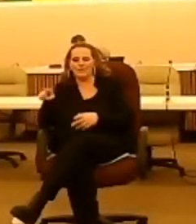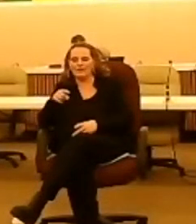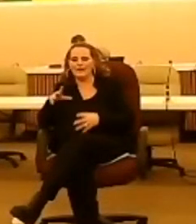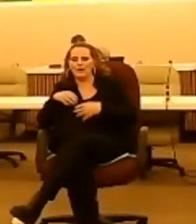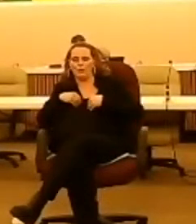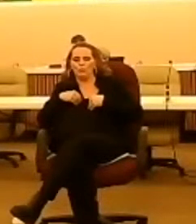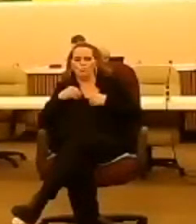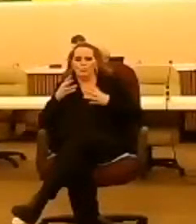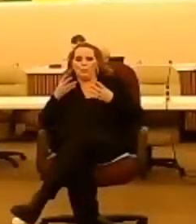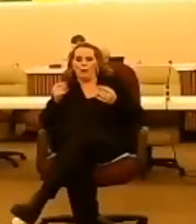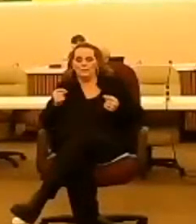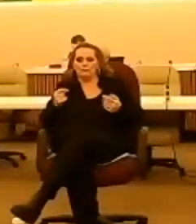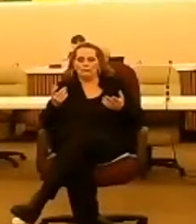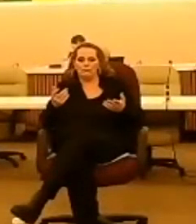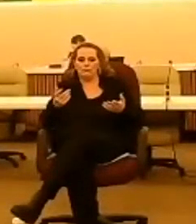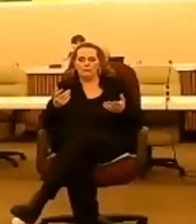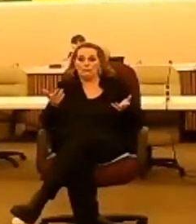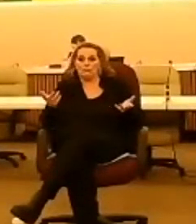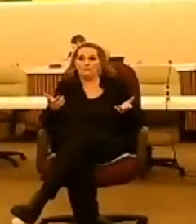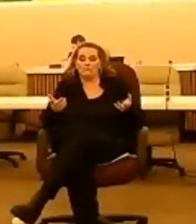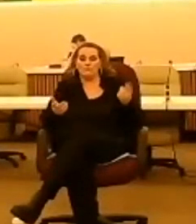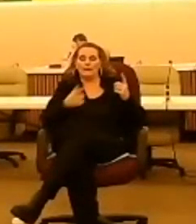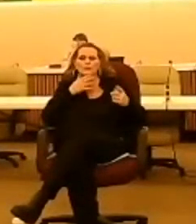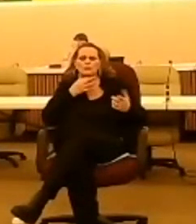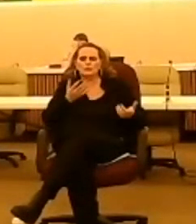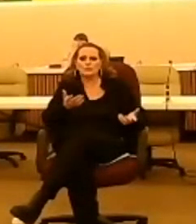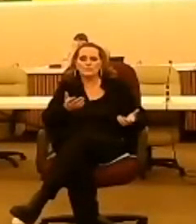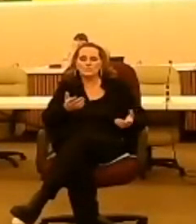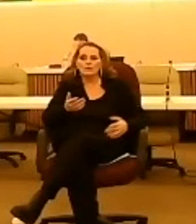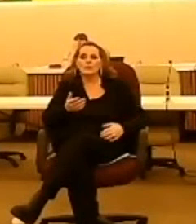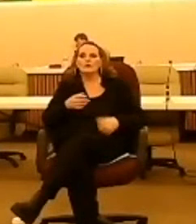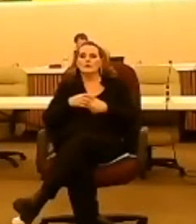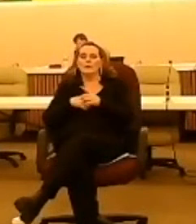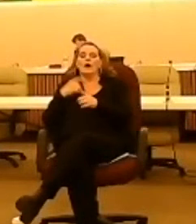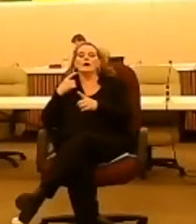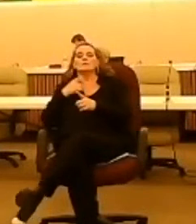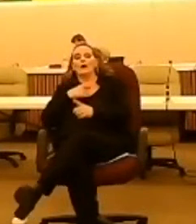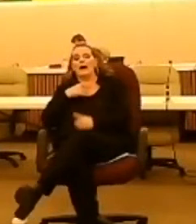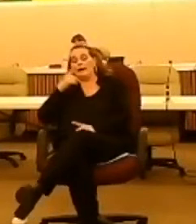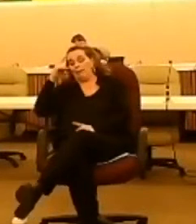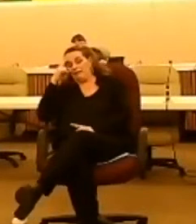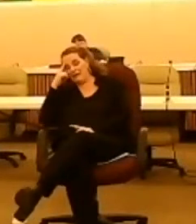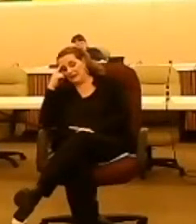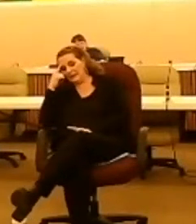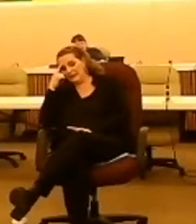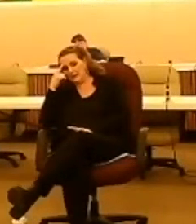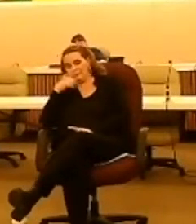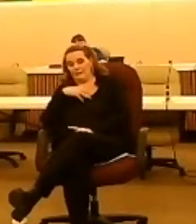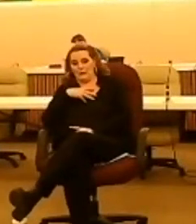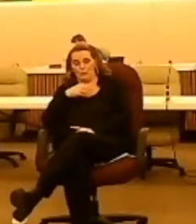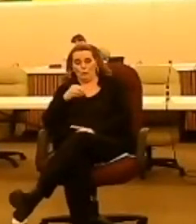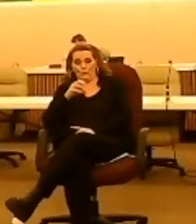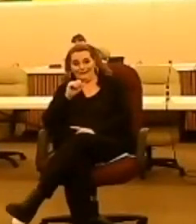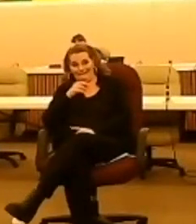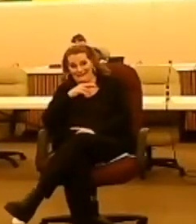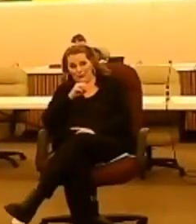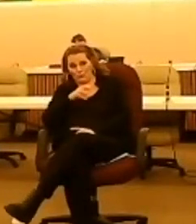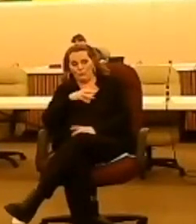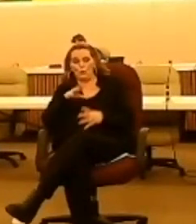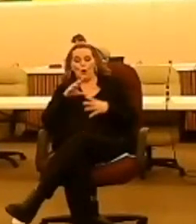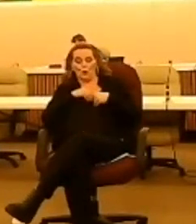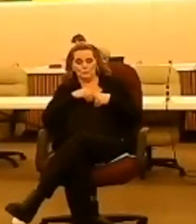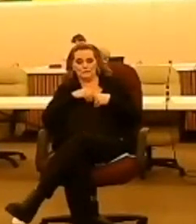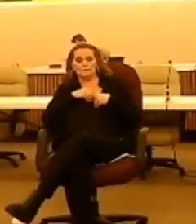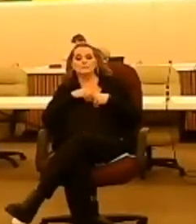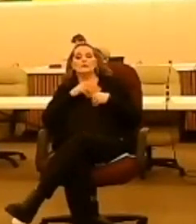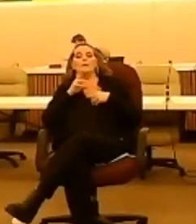Well, I don't have specifics. at that location? I mean, I'm just curious. So I believe that White Arrow owns the station. They